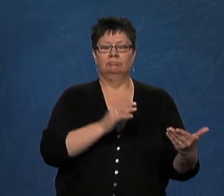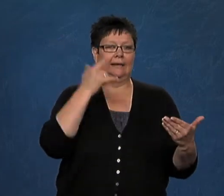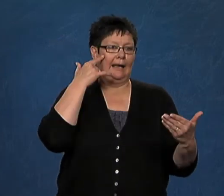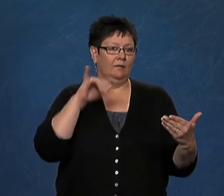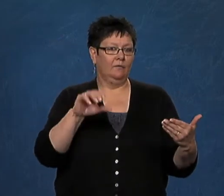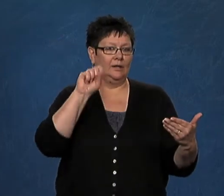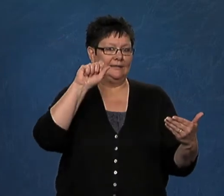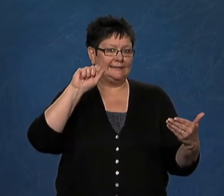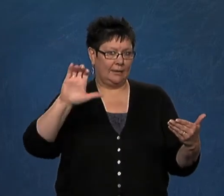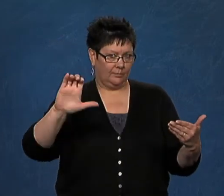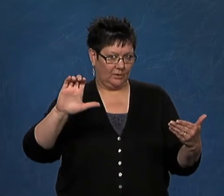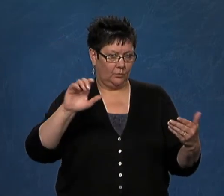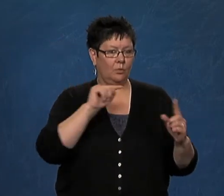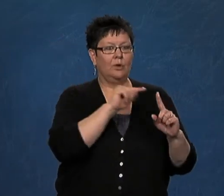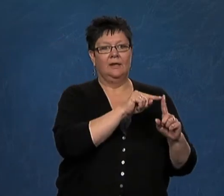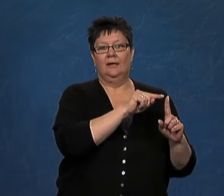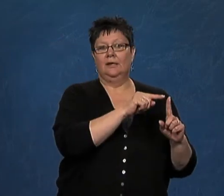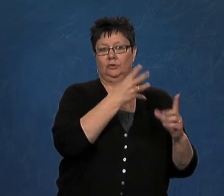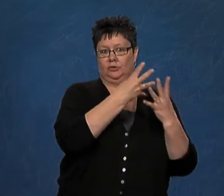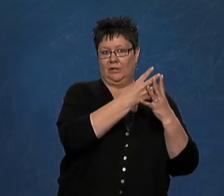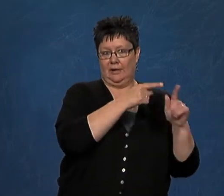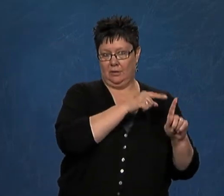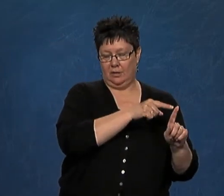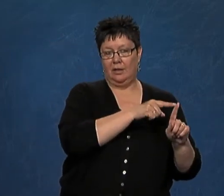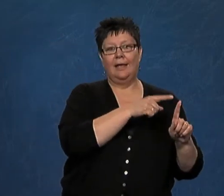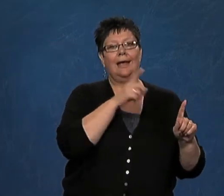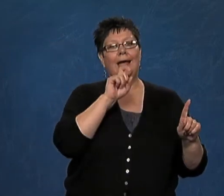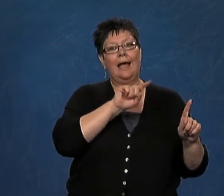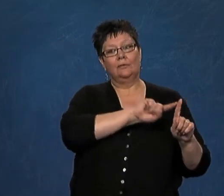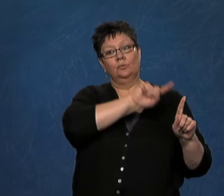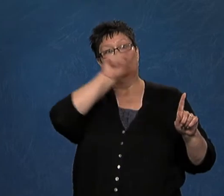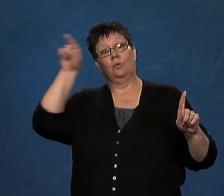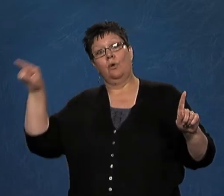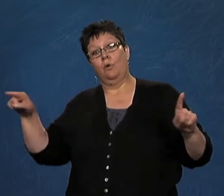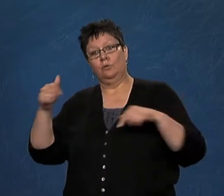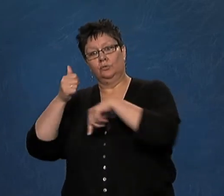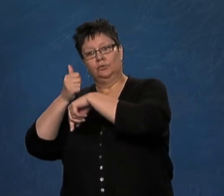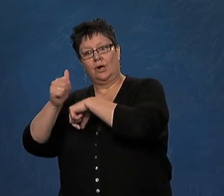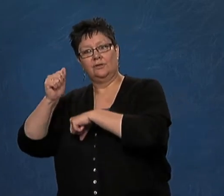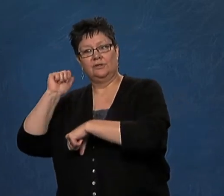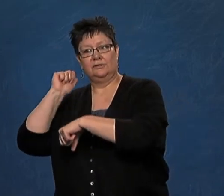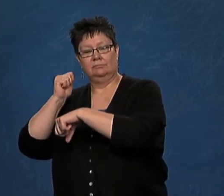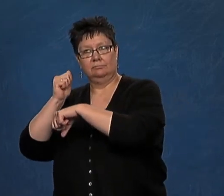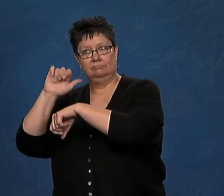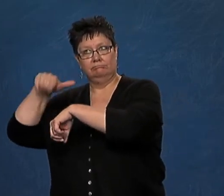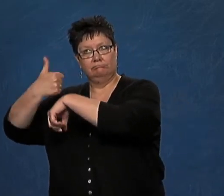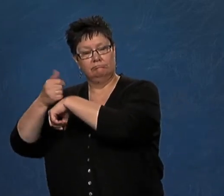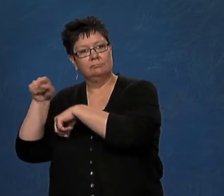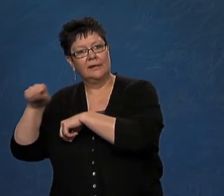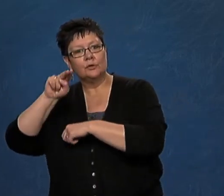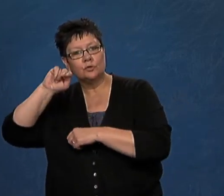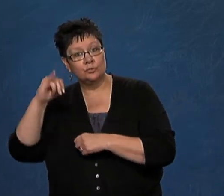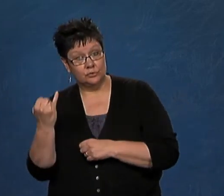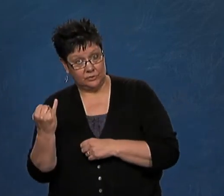then brought to California, in Sacramento, California, and was a prisoner there. But the